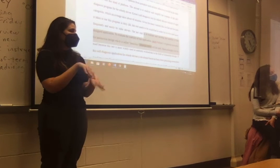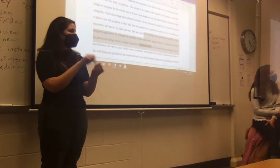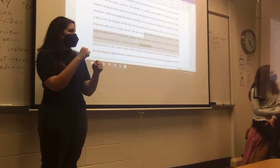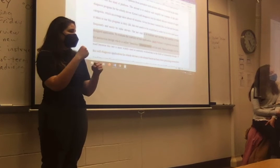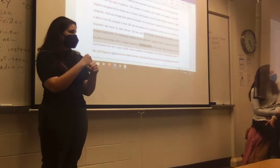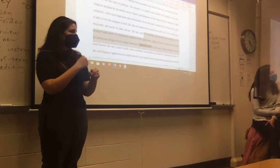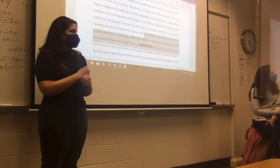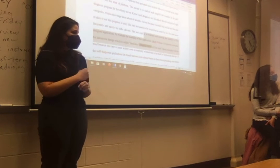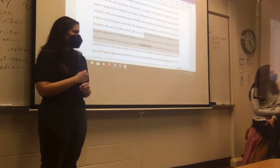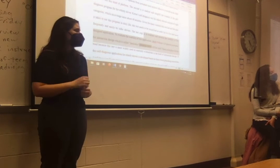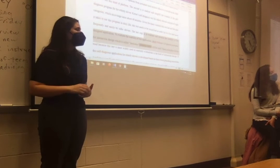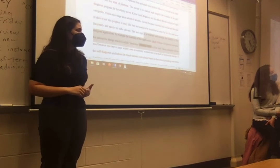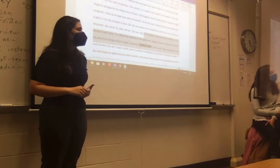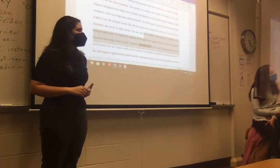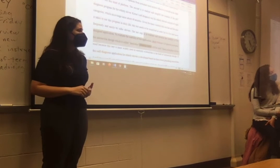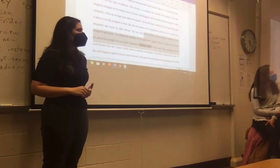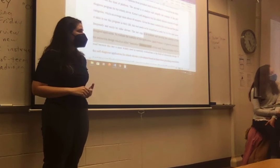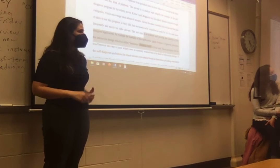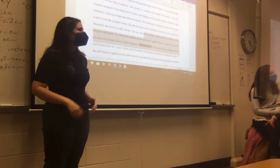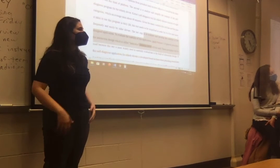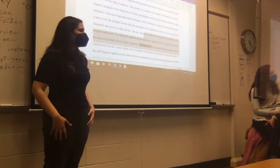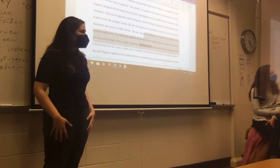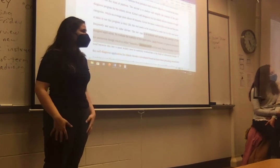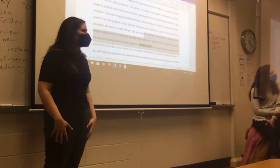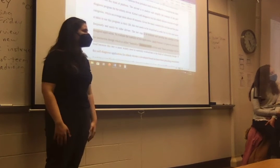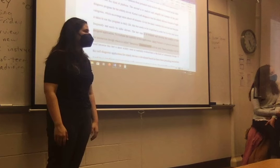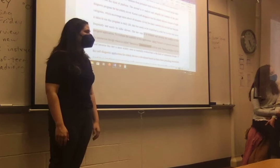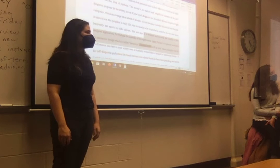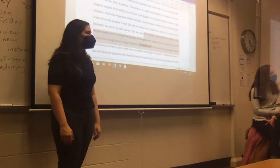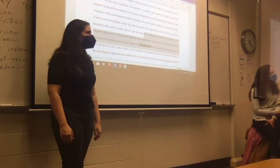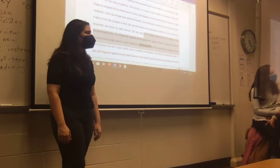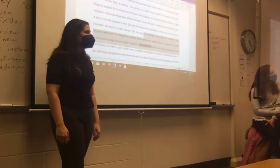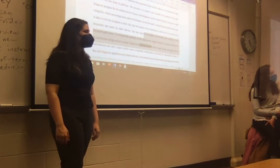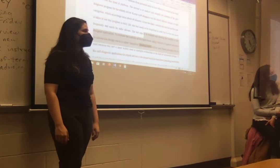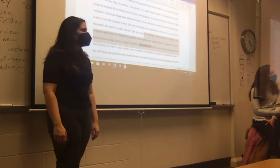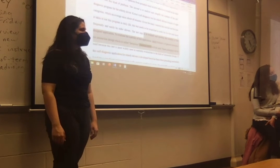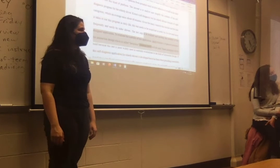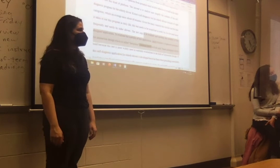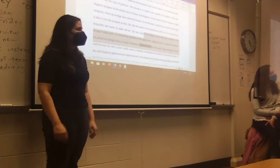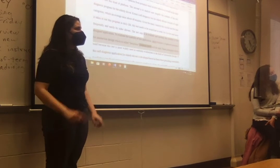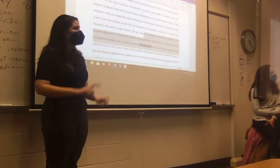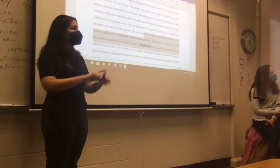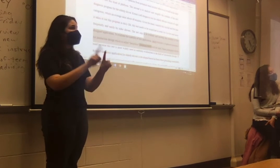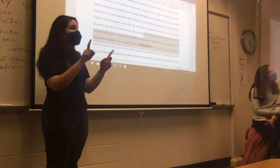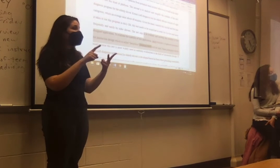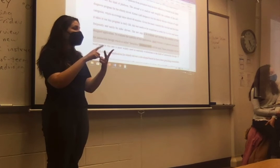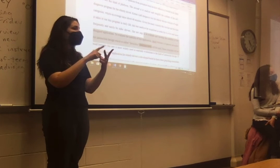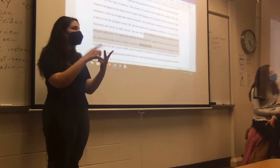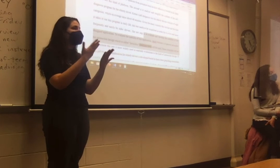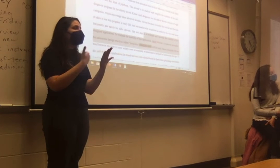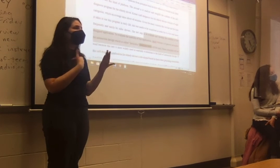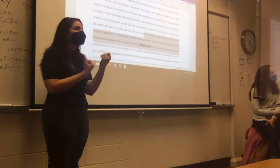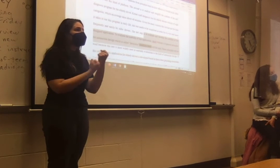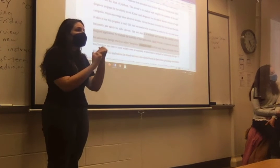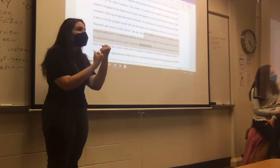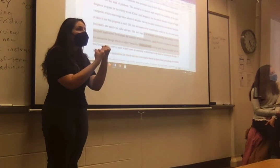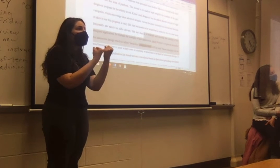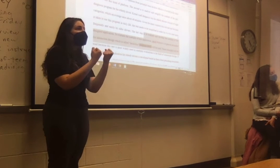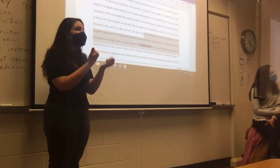statistic courses, but like um, with help, or for example,